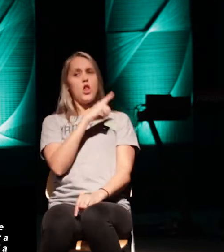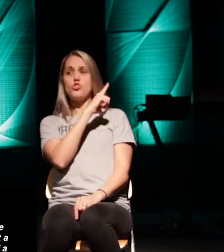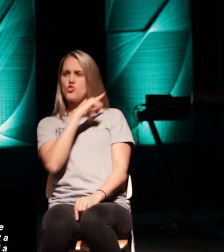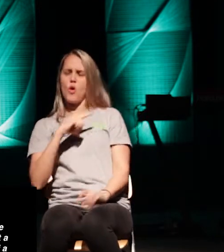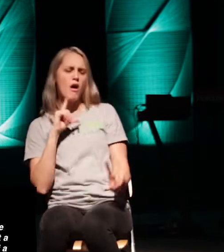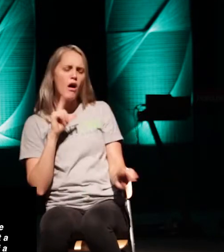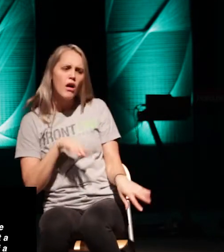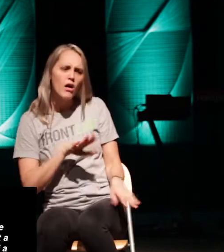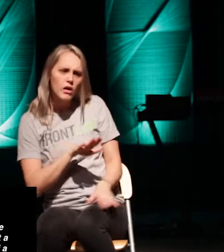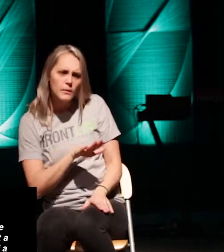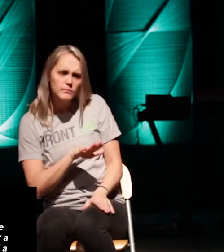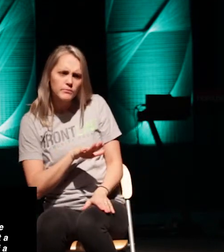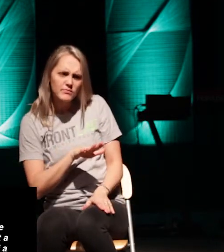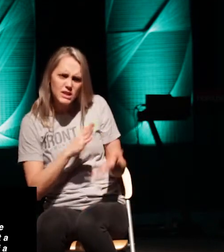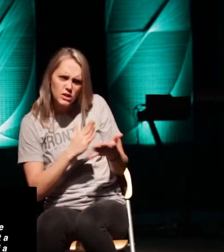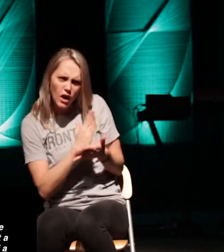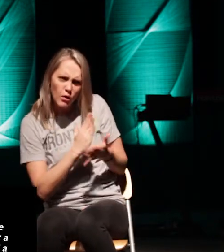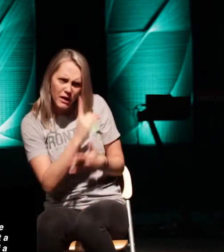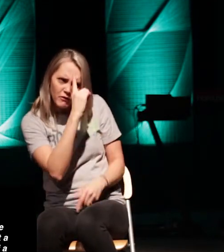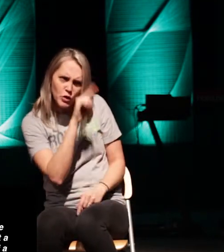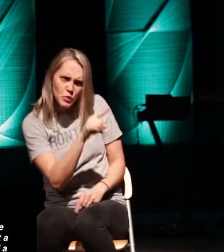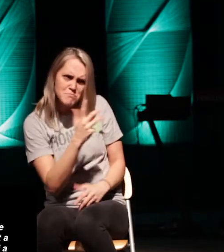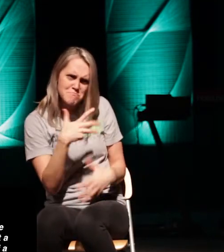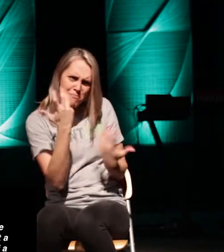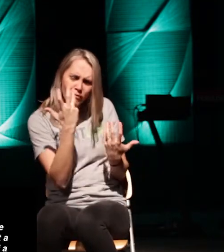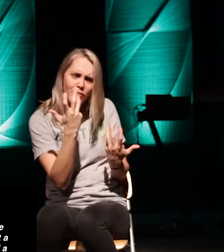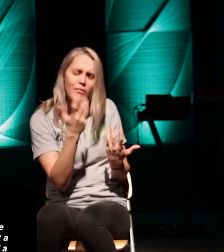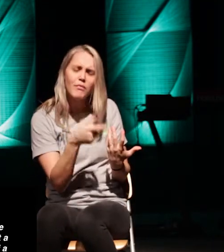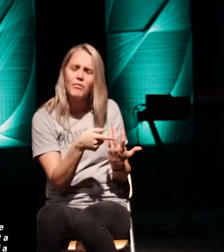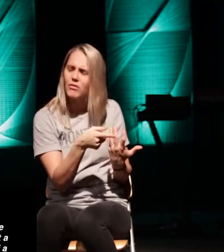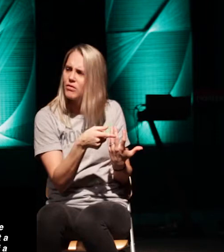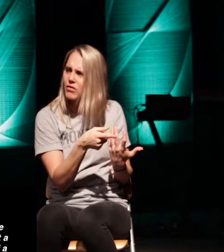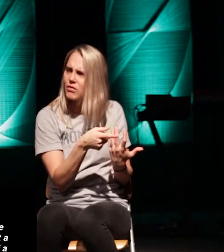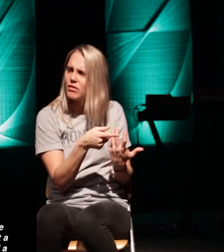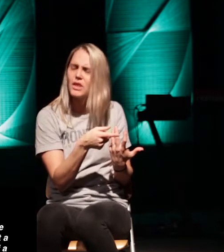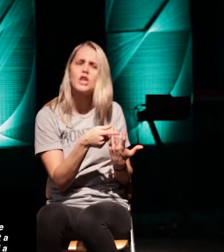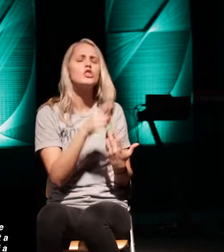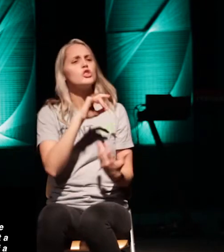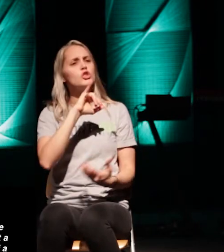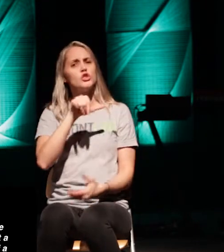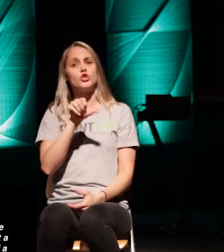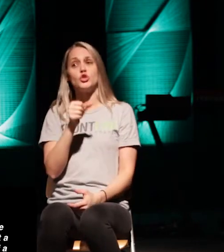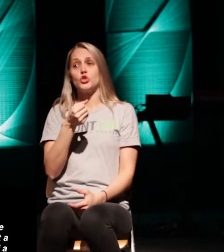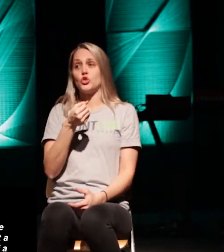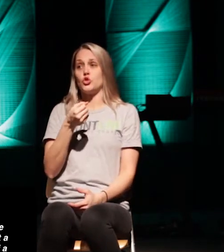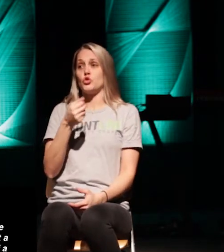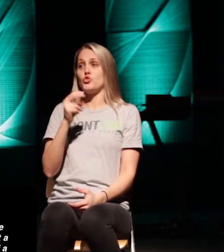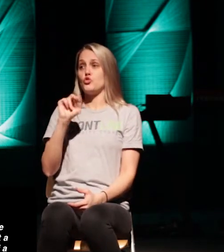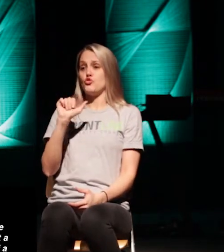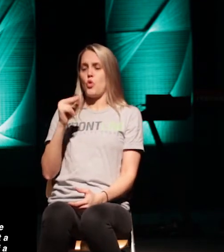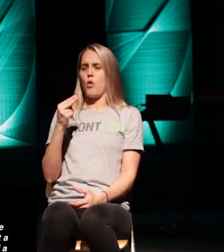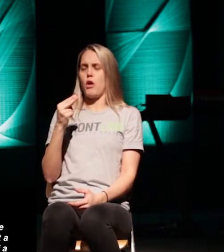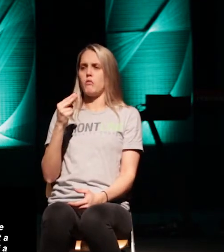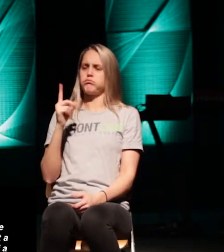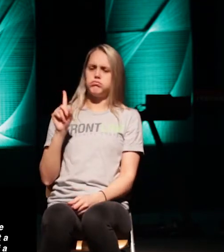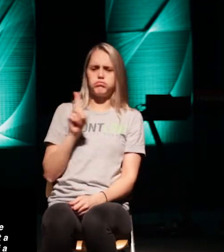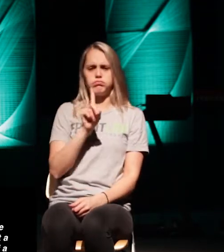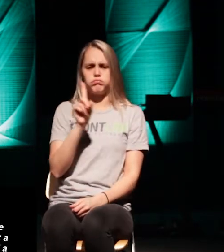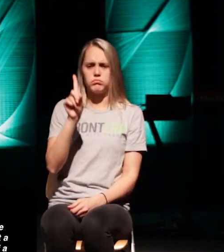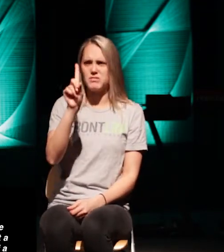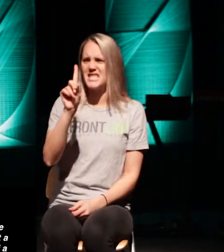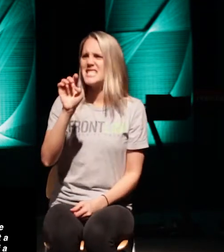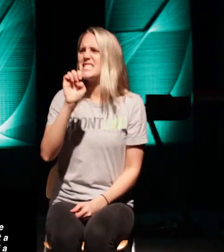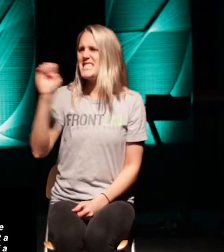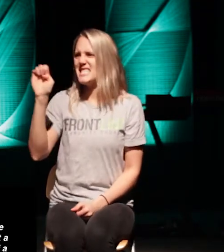right for you to be angry? Jonah had gone out and sat down at a place east of the city. There he made himself a